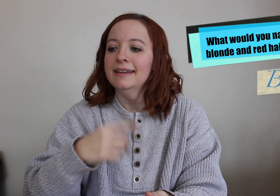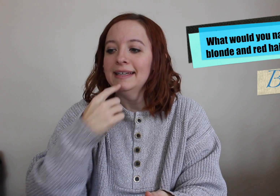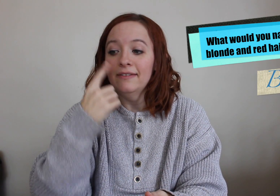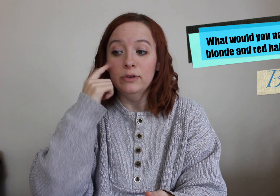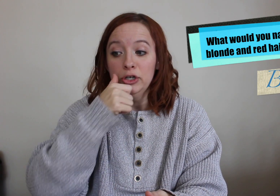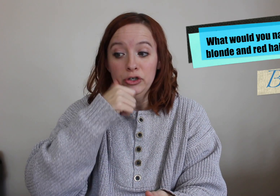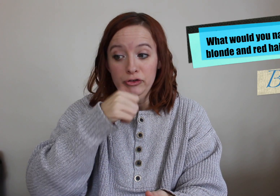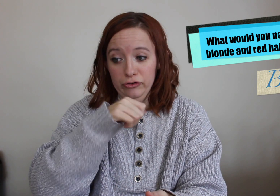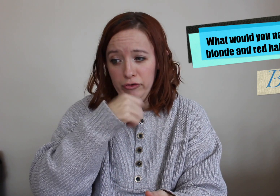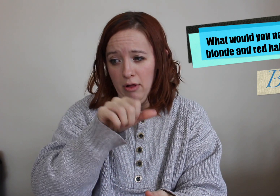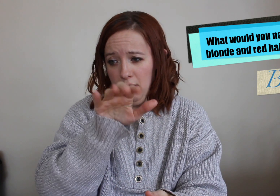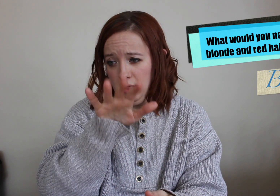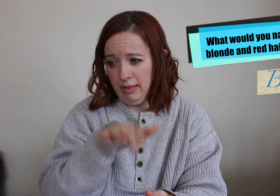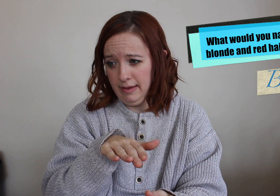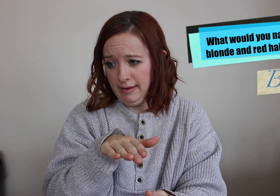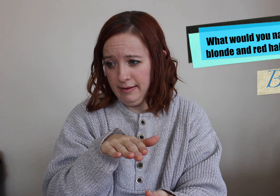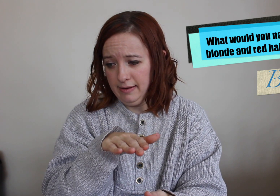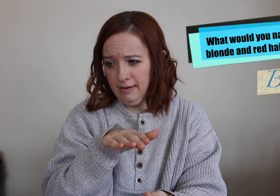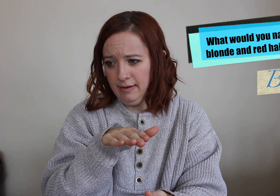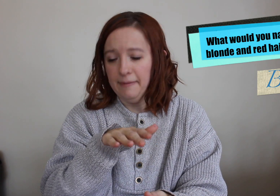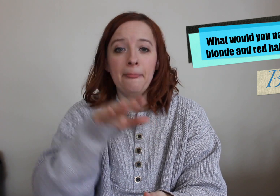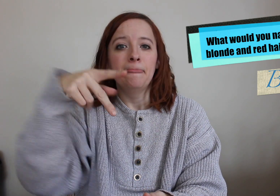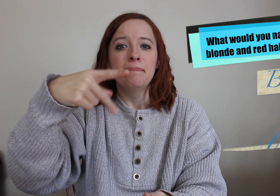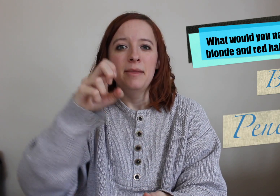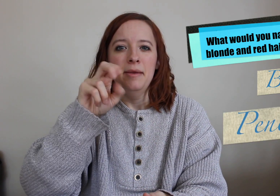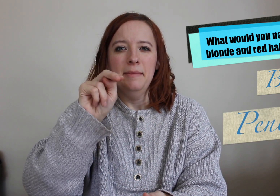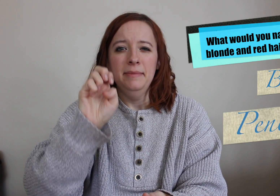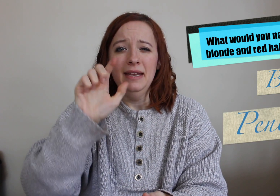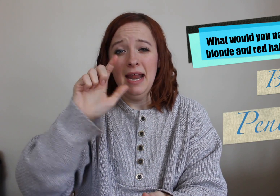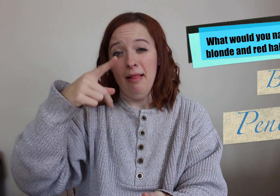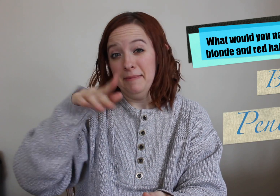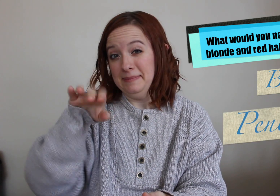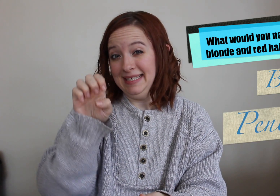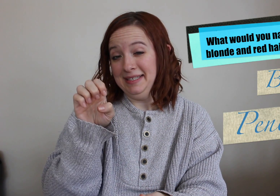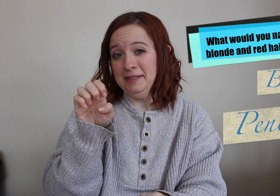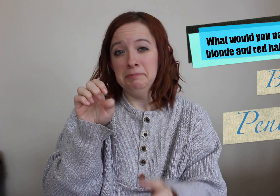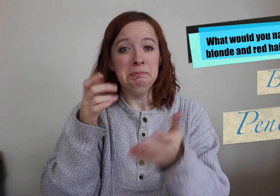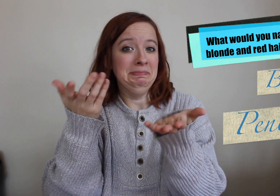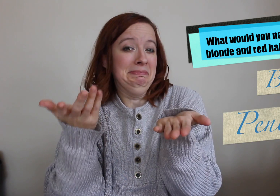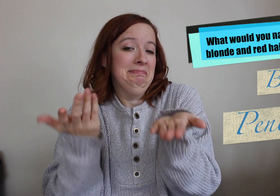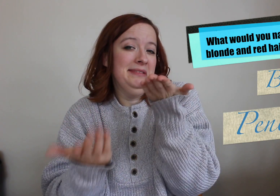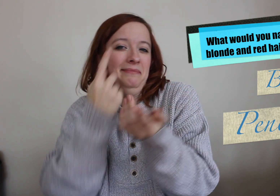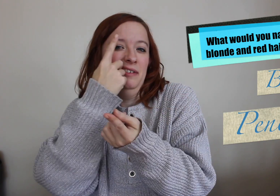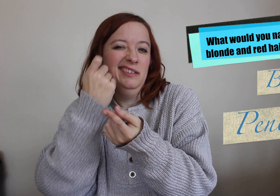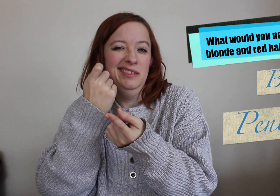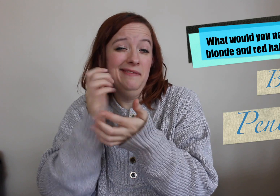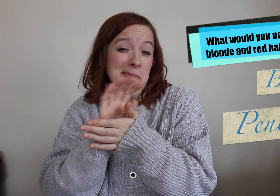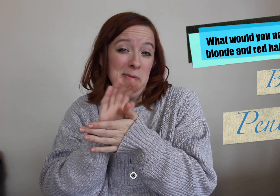brunette, I said for a girl, that was Penelope. I don't know, maybe